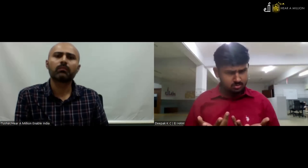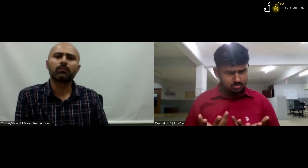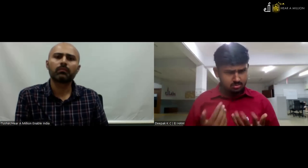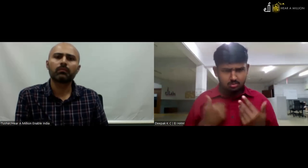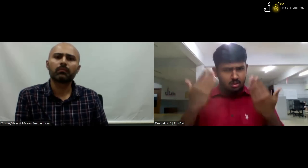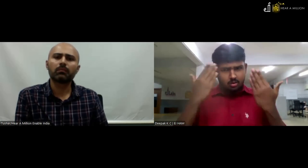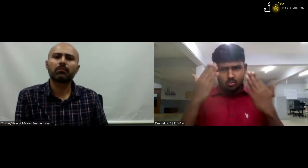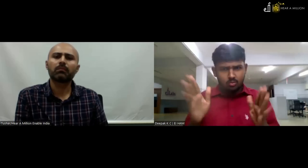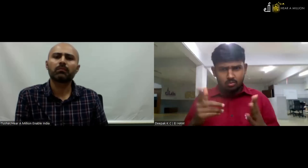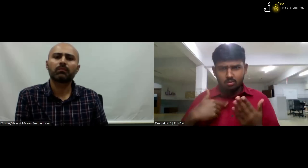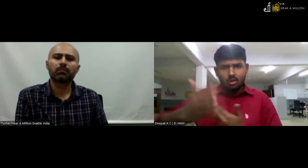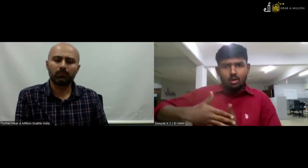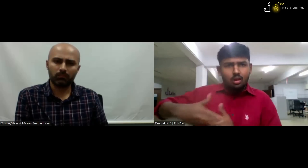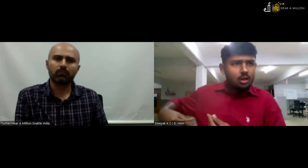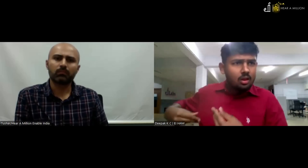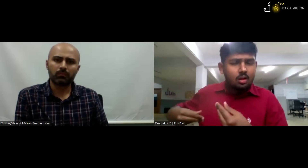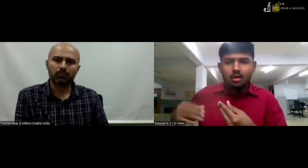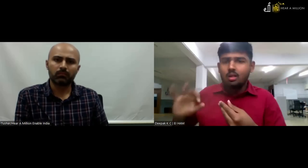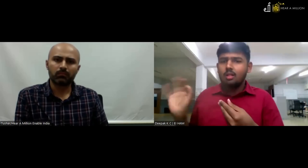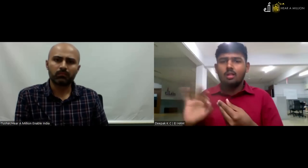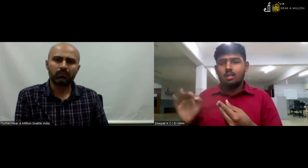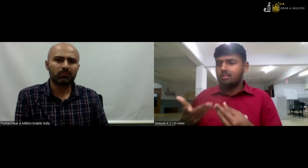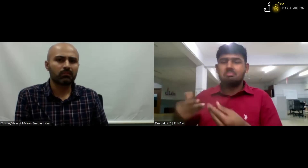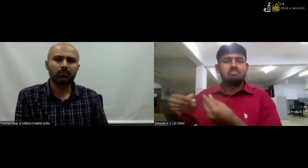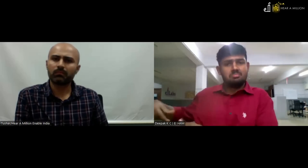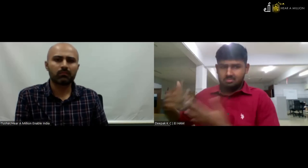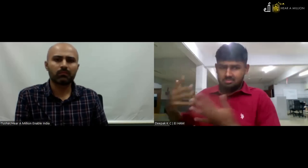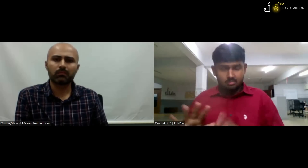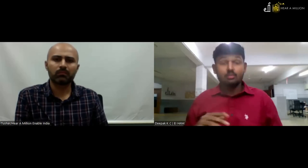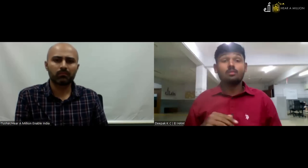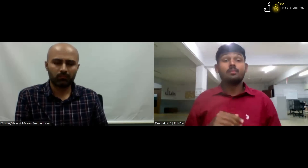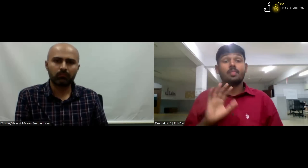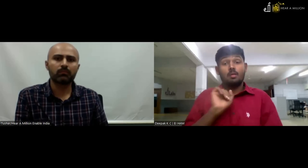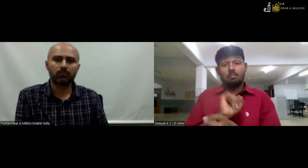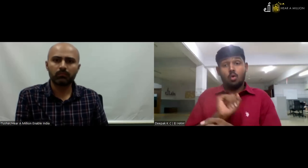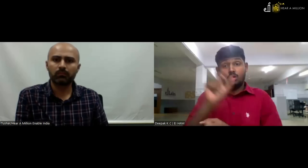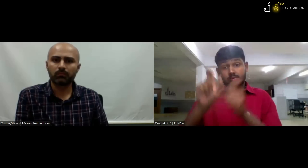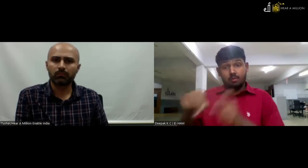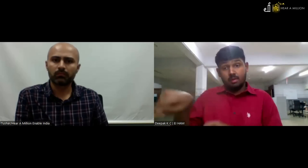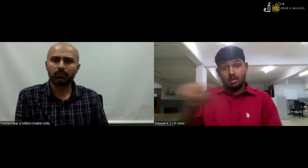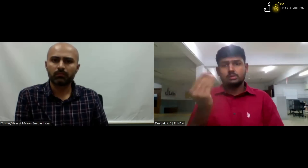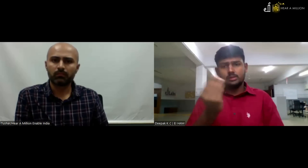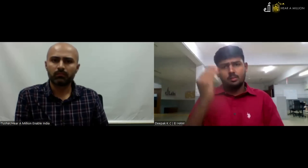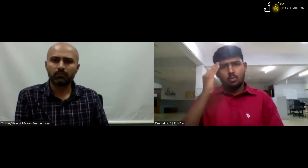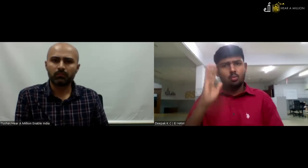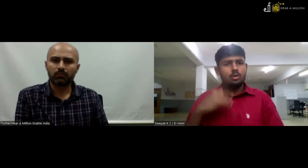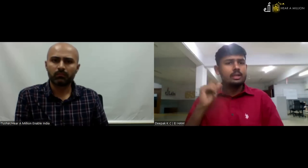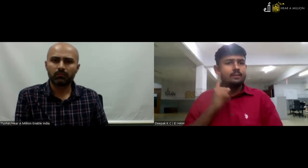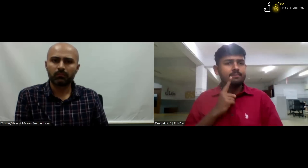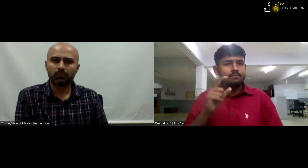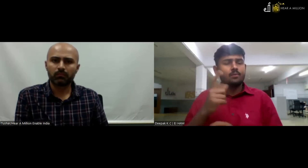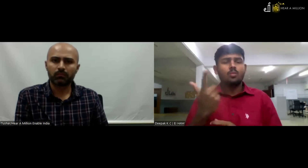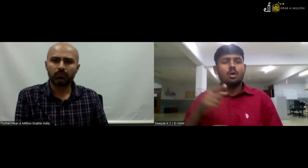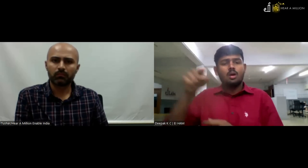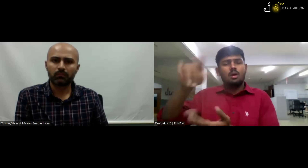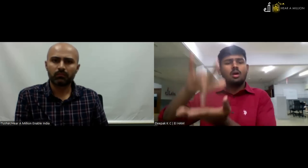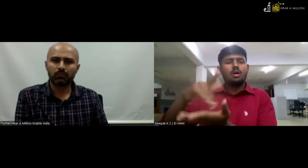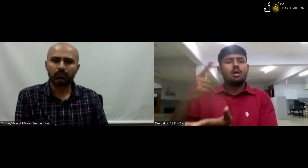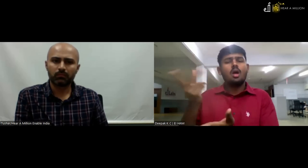there is no certification. So I said, I'm sorry, I did not know about the certification. I was not even carrying my